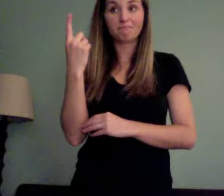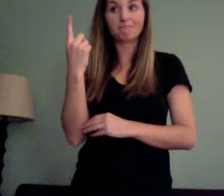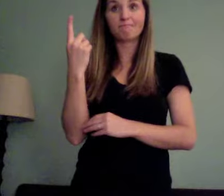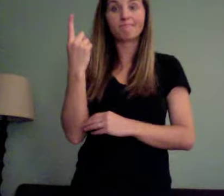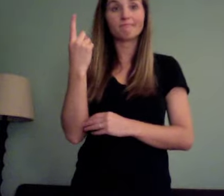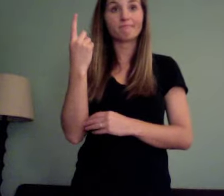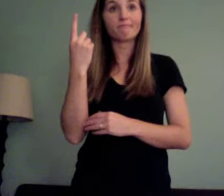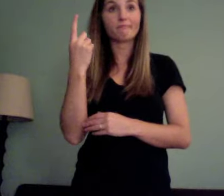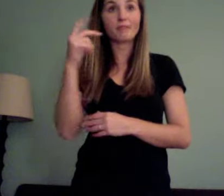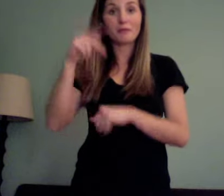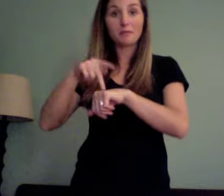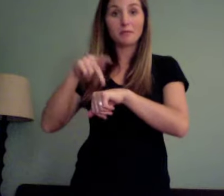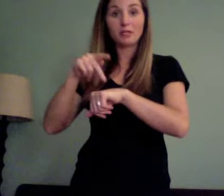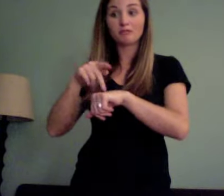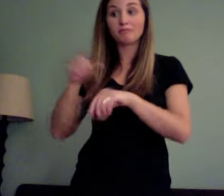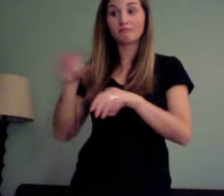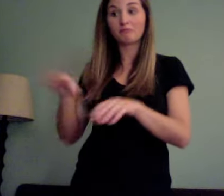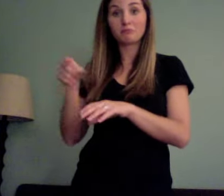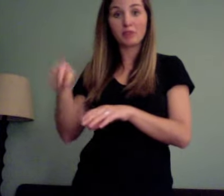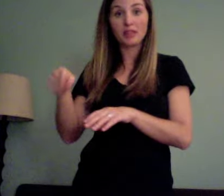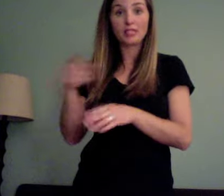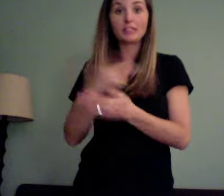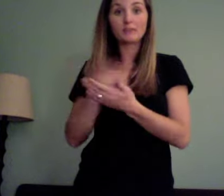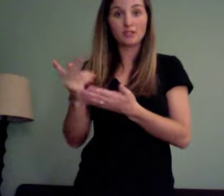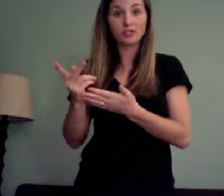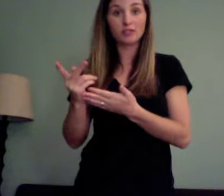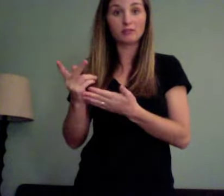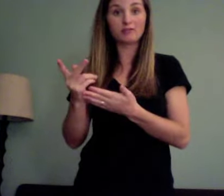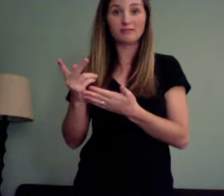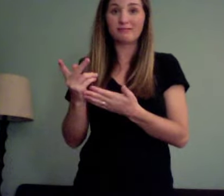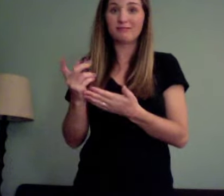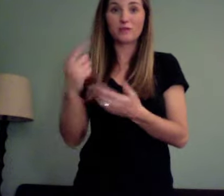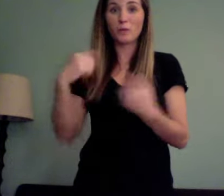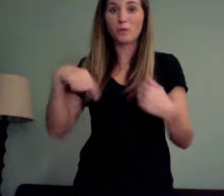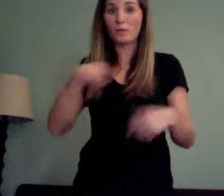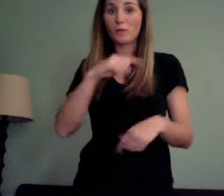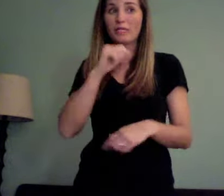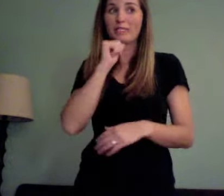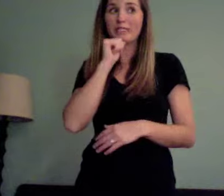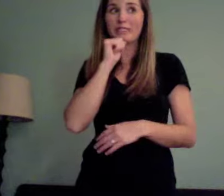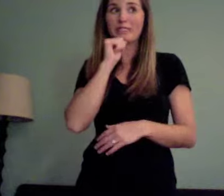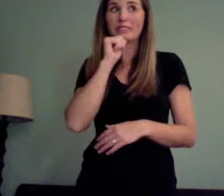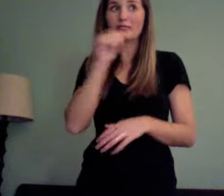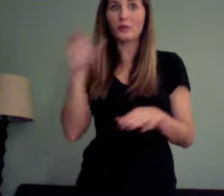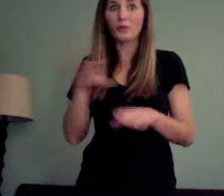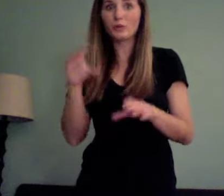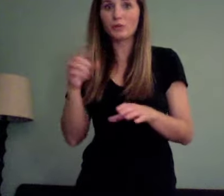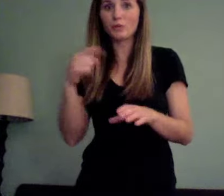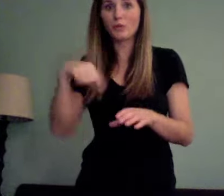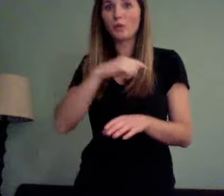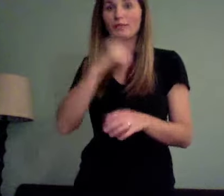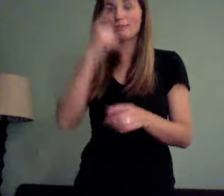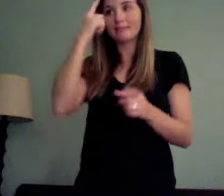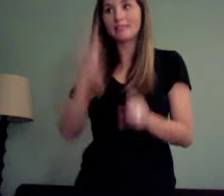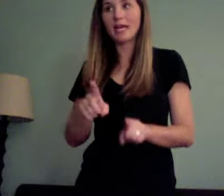lot of us don't do when it comes to us remembering past failures. Sometimes what we do is we decide to hide. But at least in